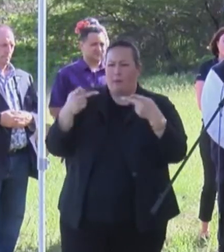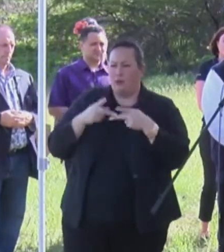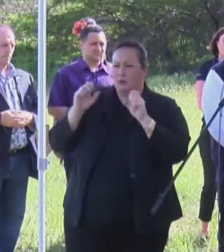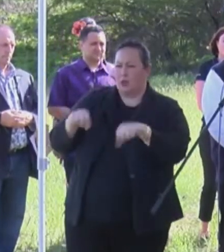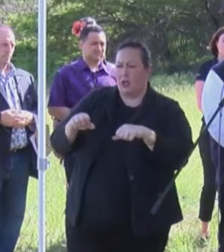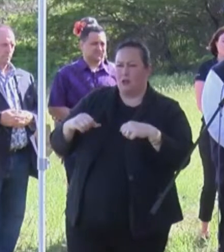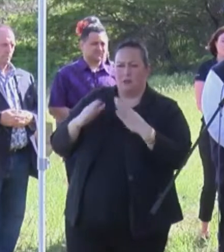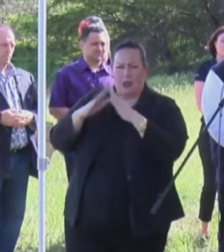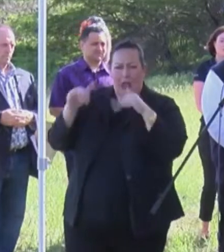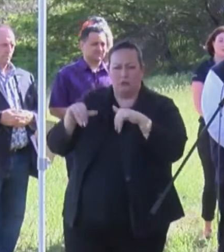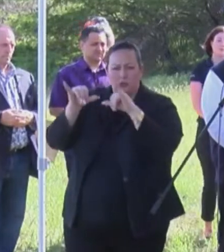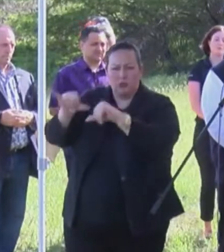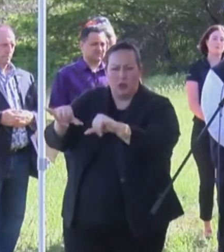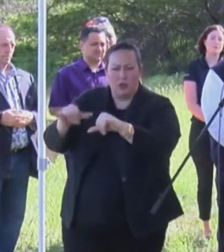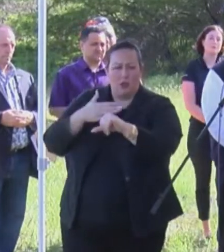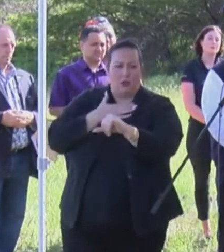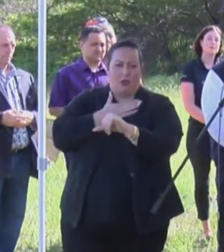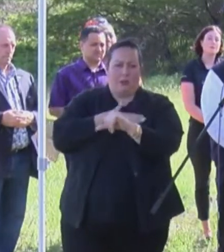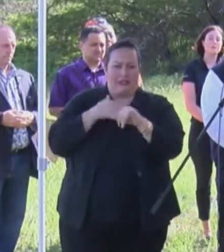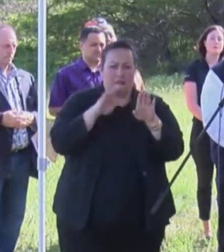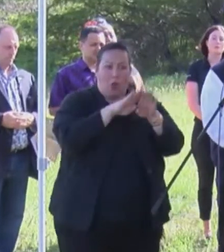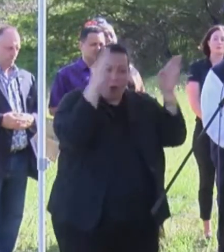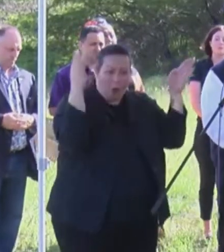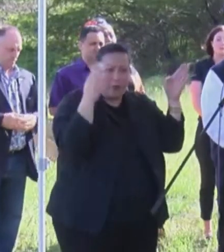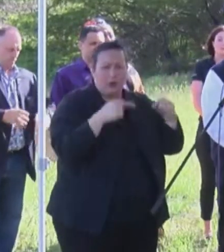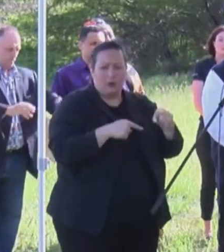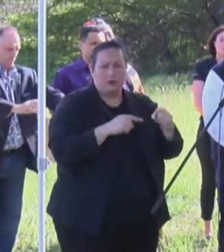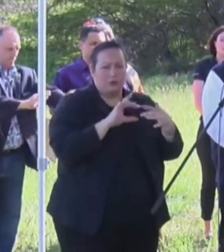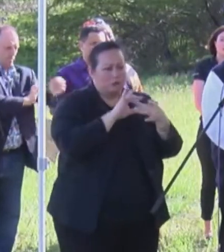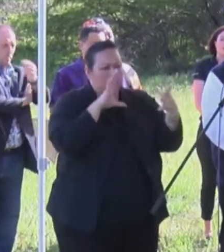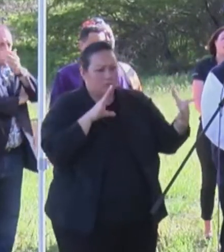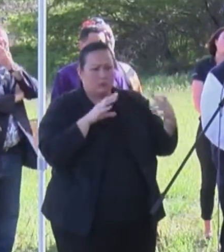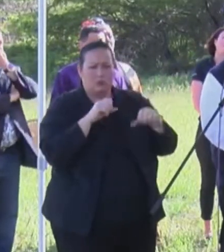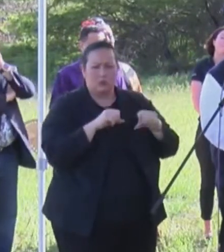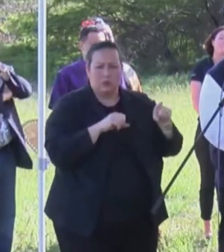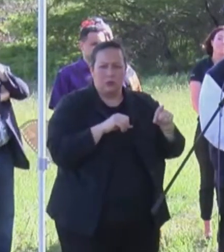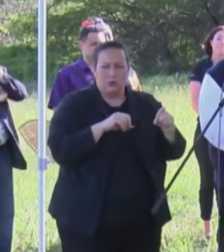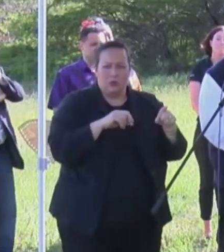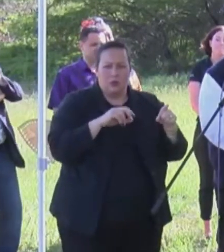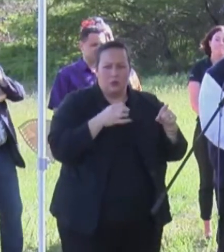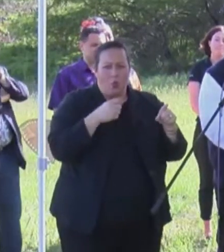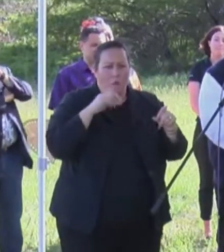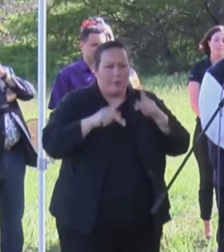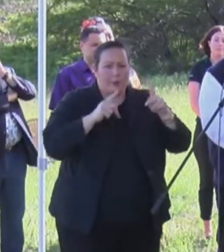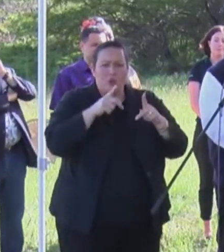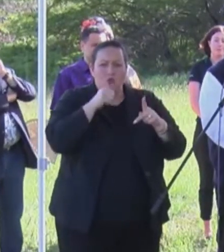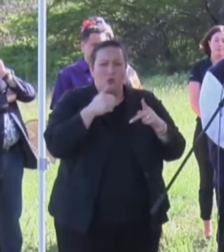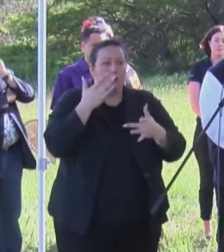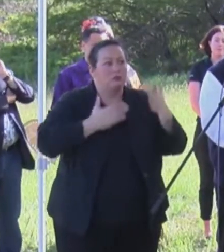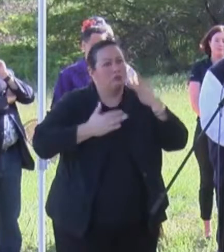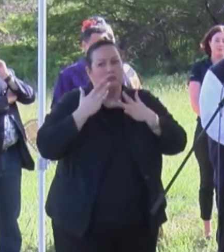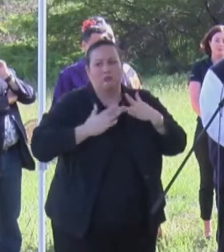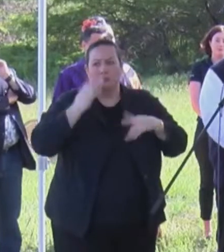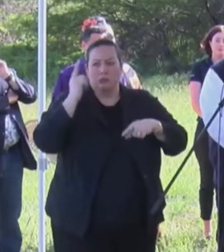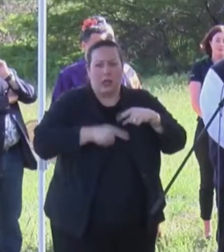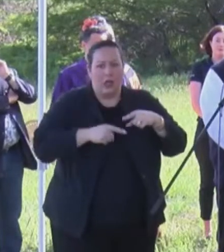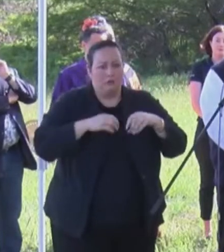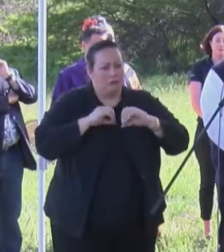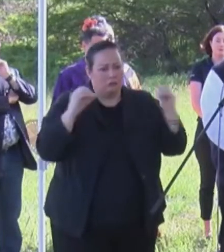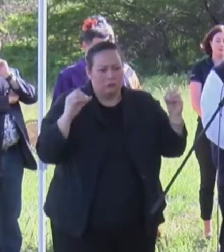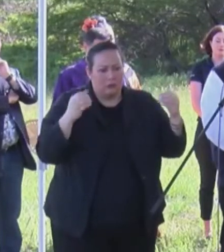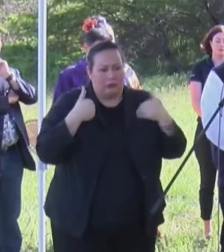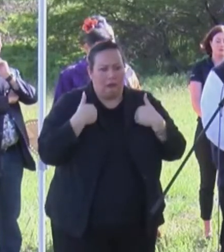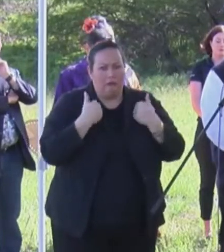to leverage these resources so help is focused on those who need it the most.